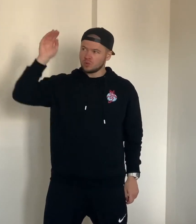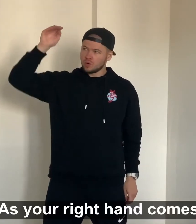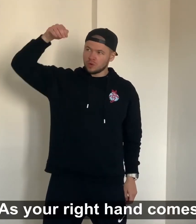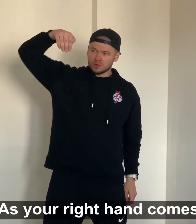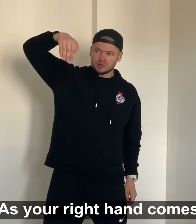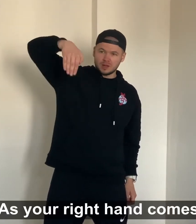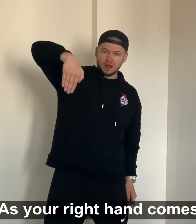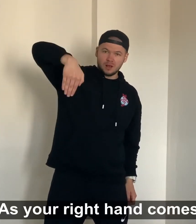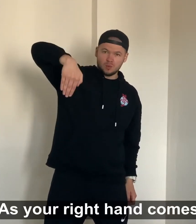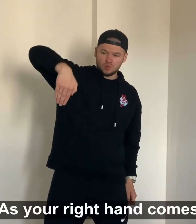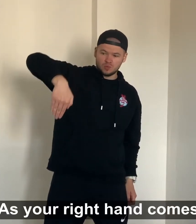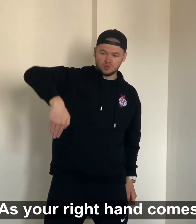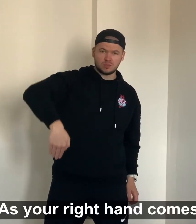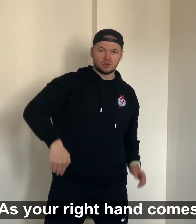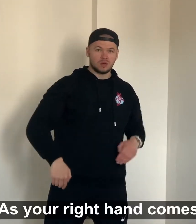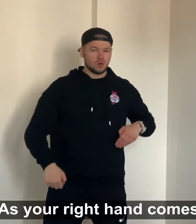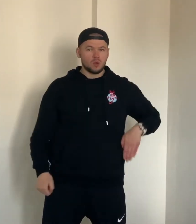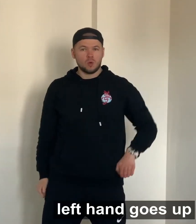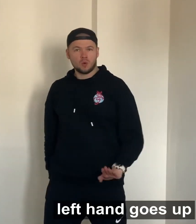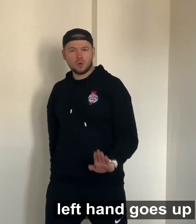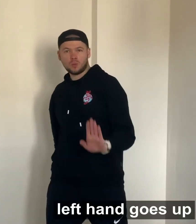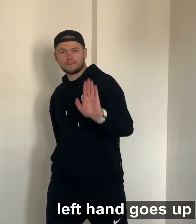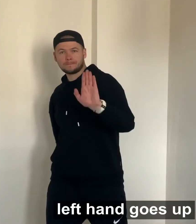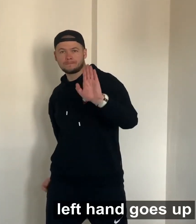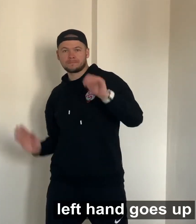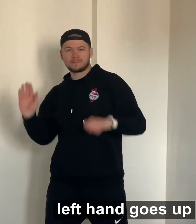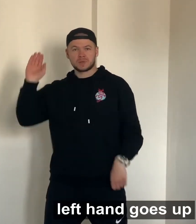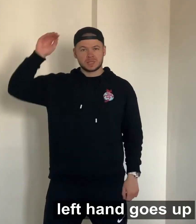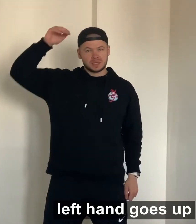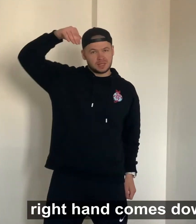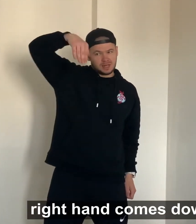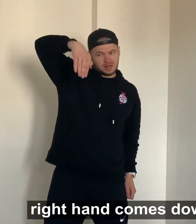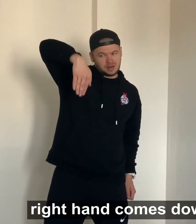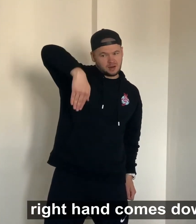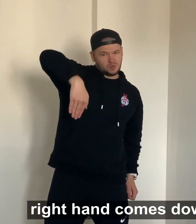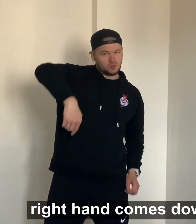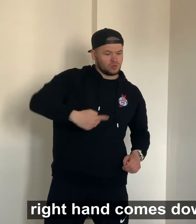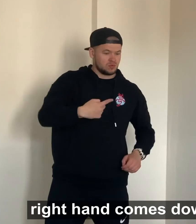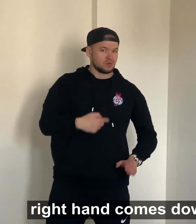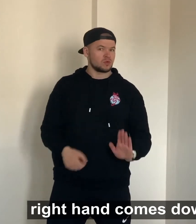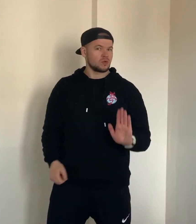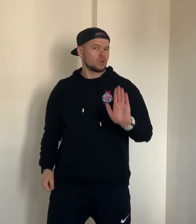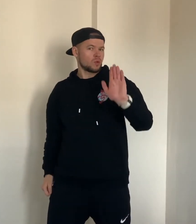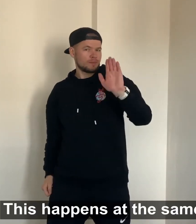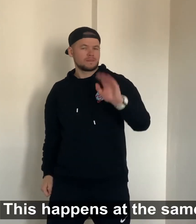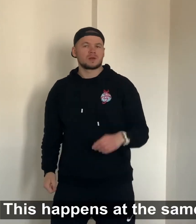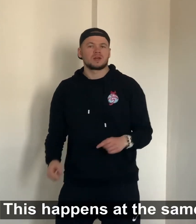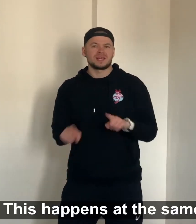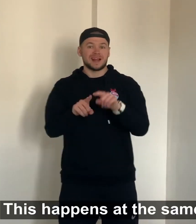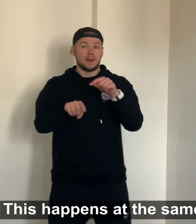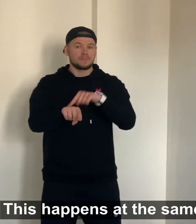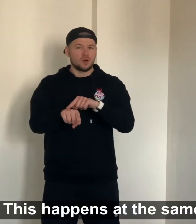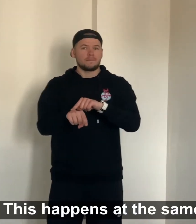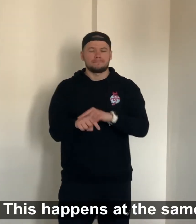as your right hand comes down. Left hand goes up, right hand comes down. This happens at the same time.